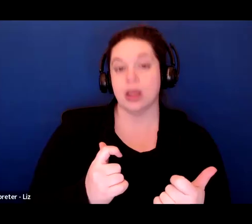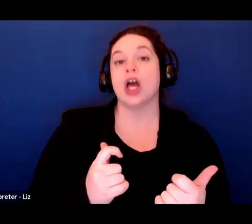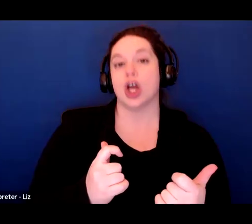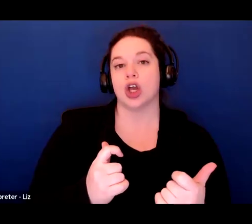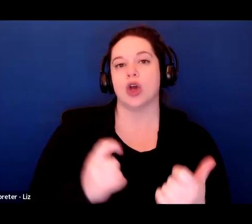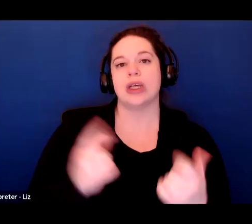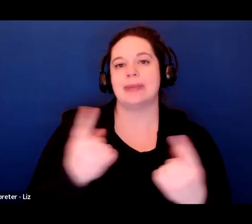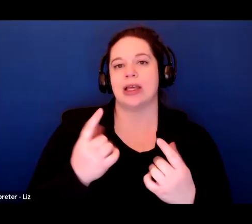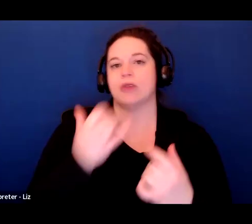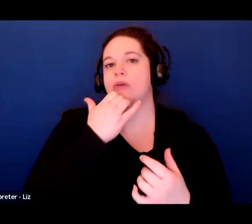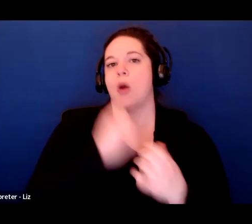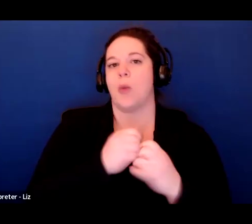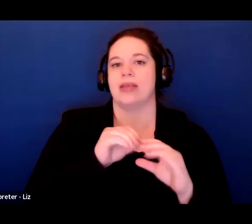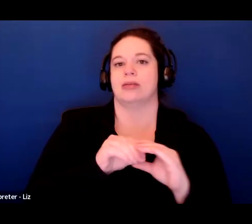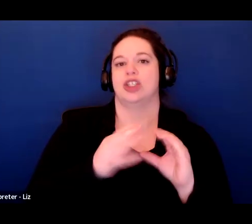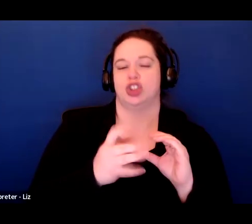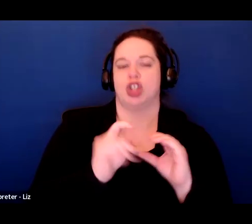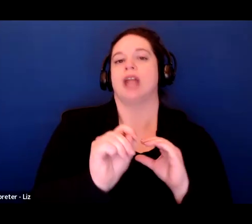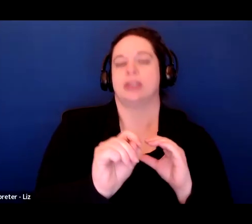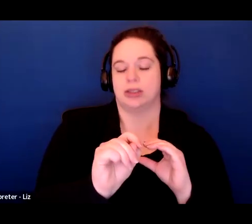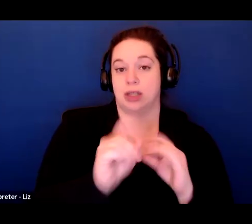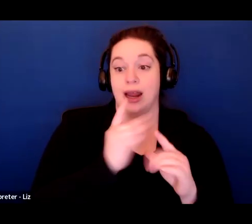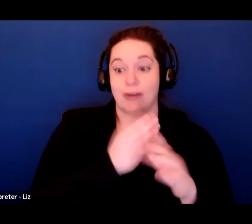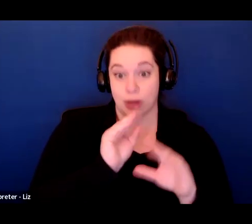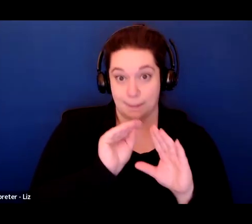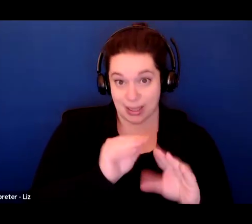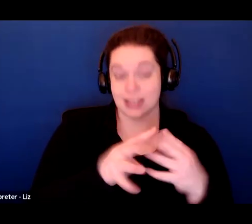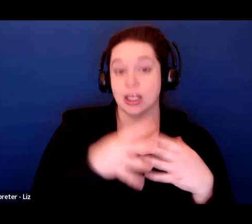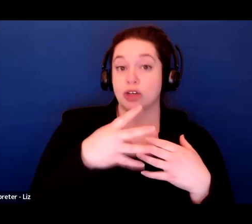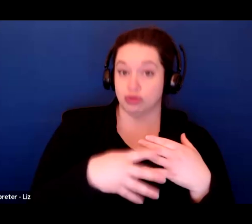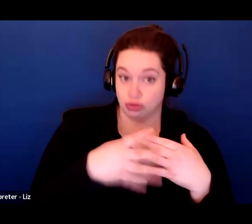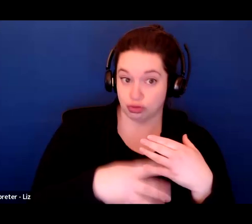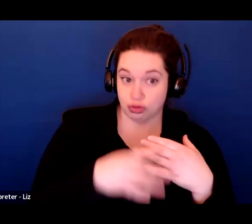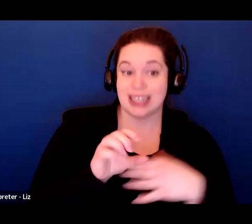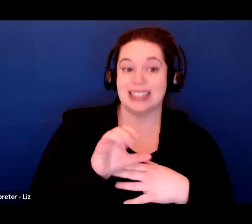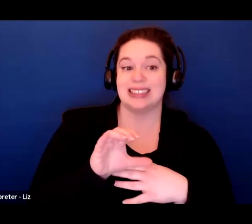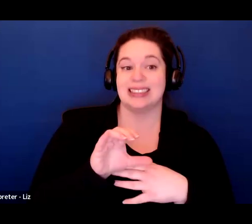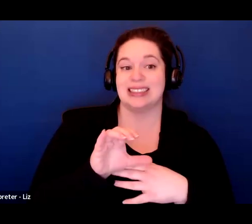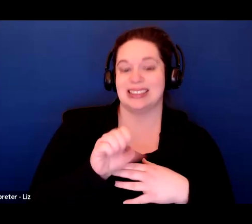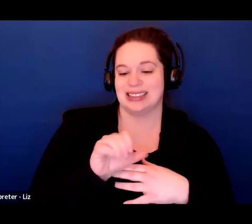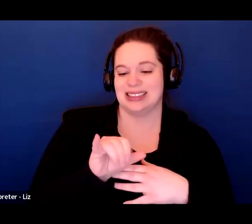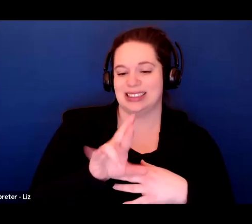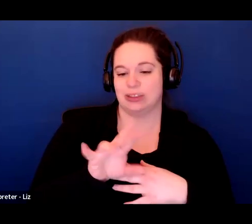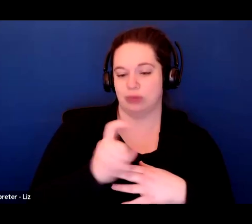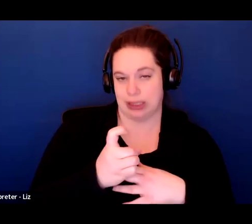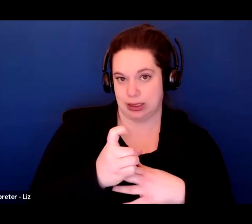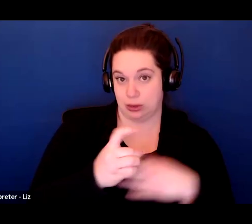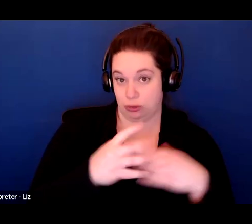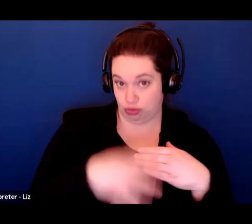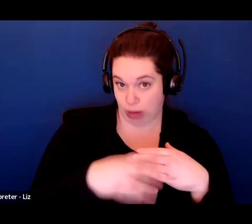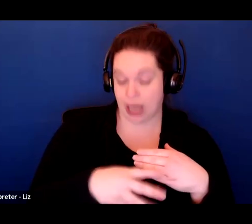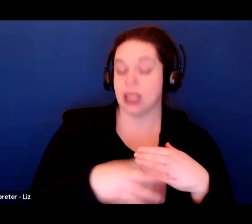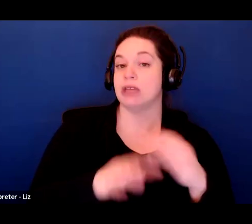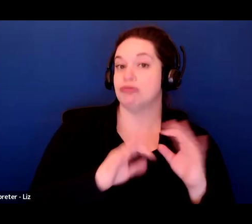the shunt. So once those shunts are in and they're draining the syrinx, you should maintain a